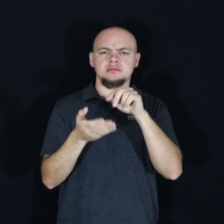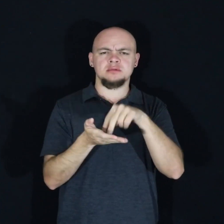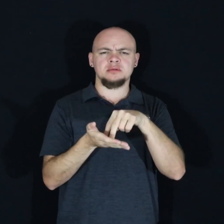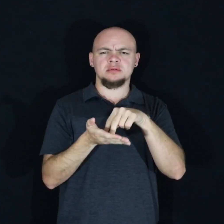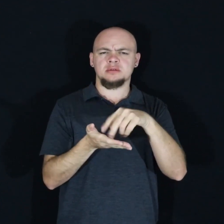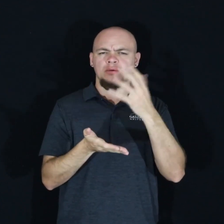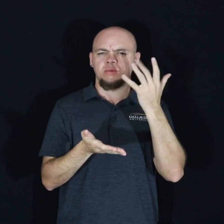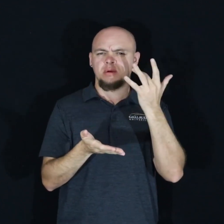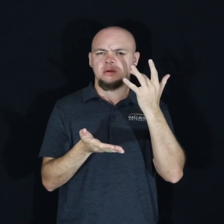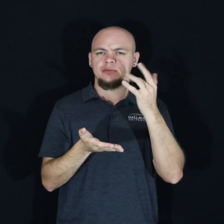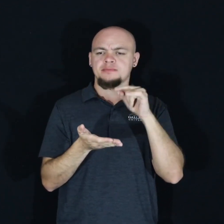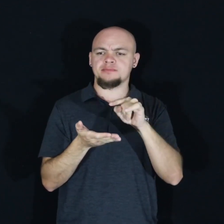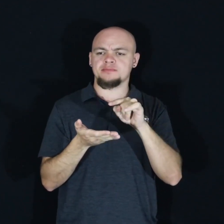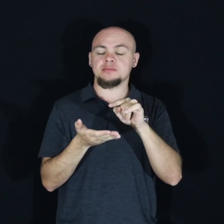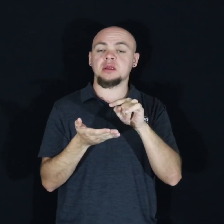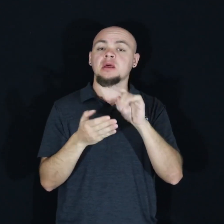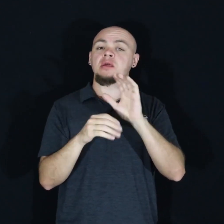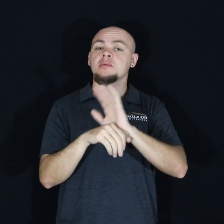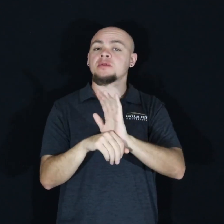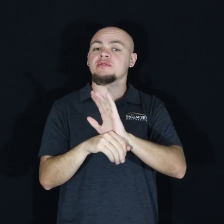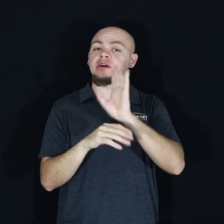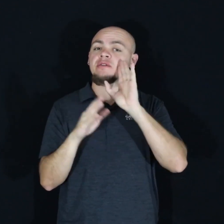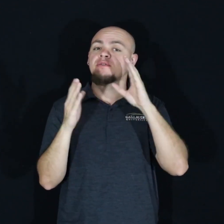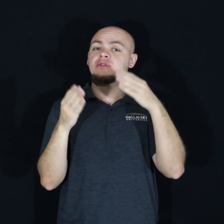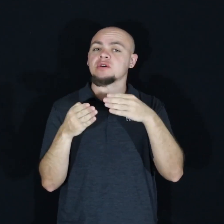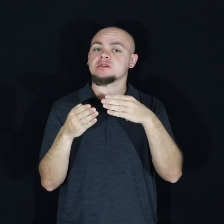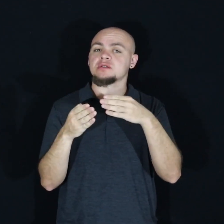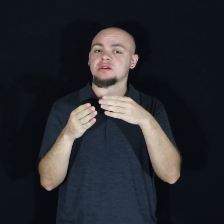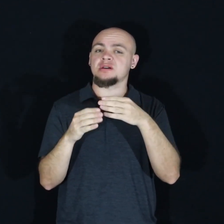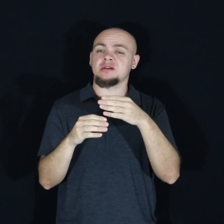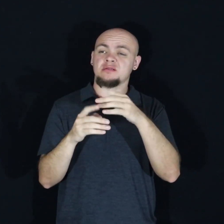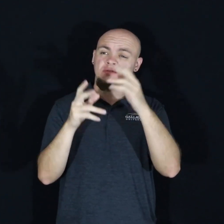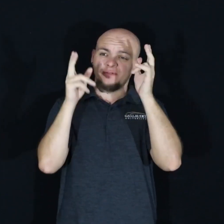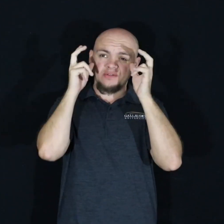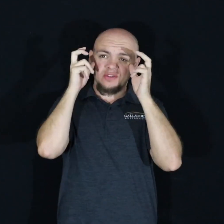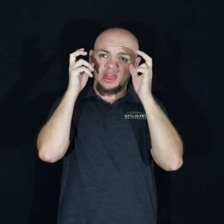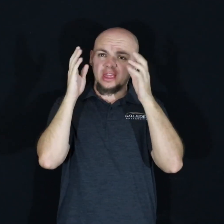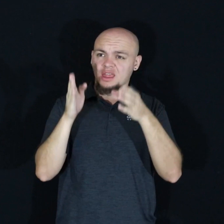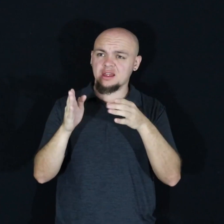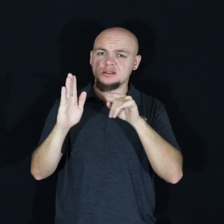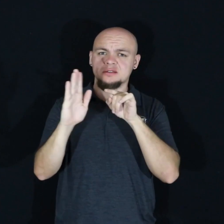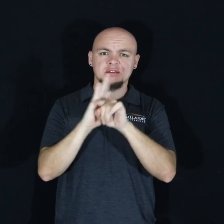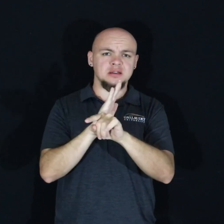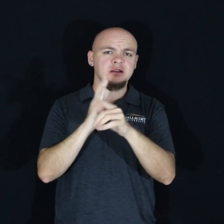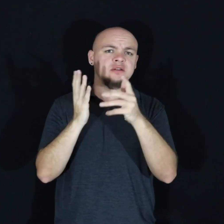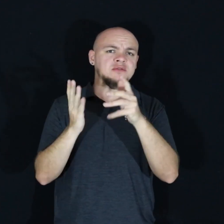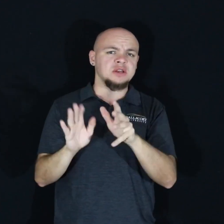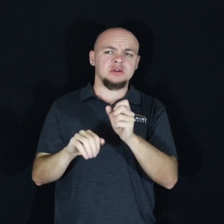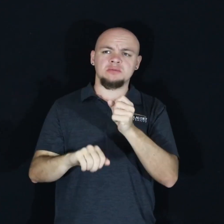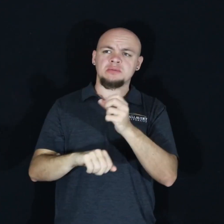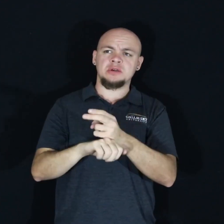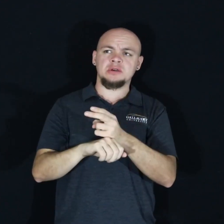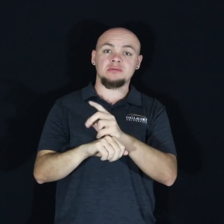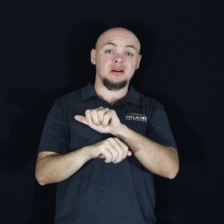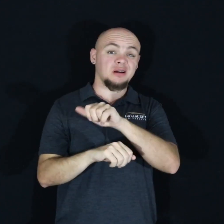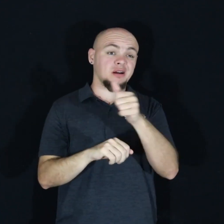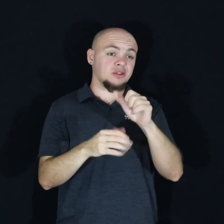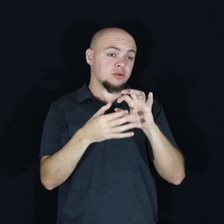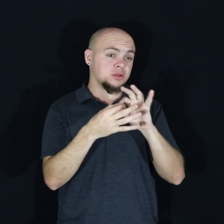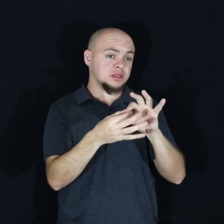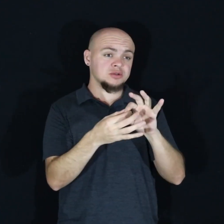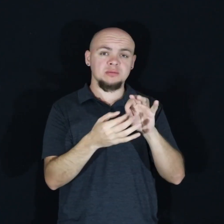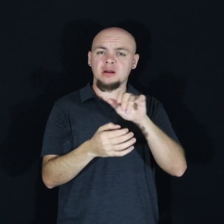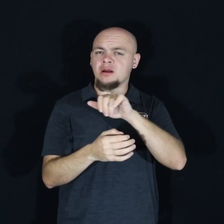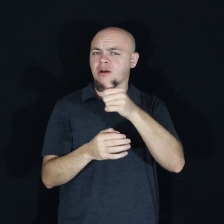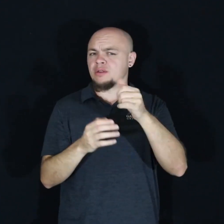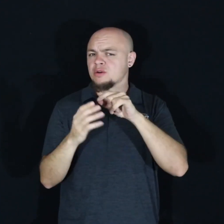very focused on defeating the villain and getting your reward, and there's not a lot of room for other relationships and other journeys. It's almost as